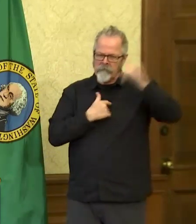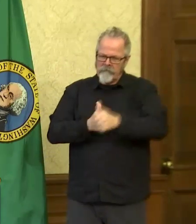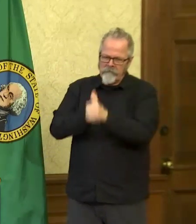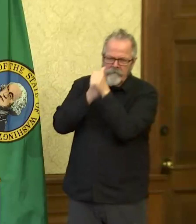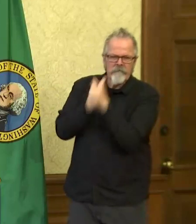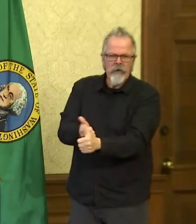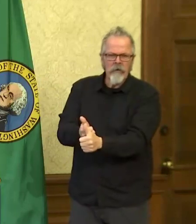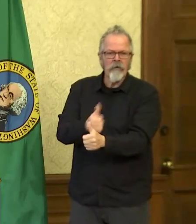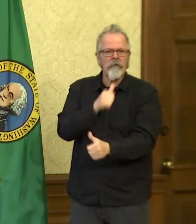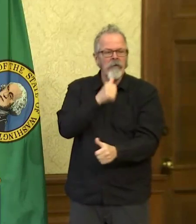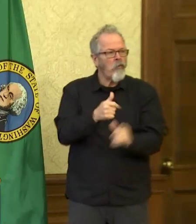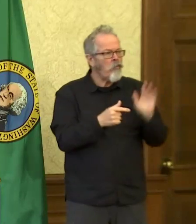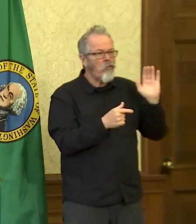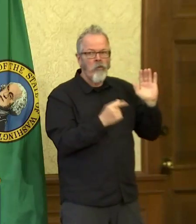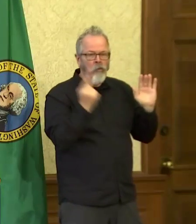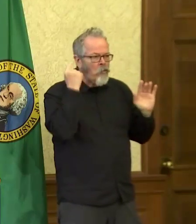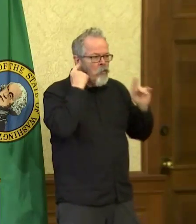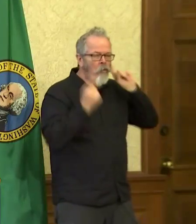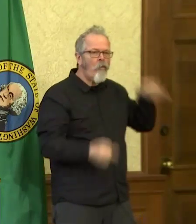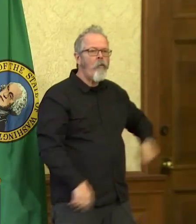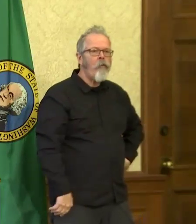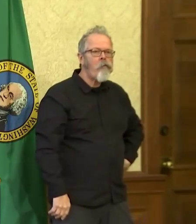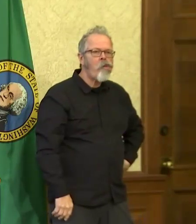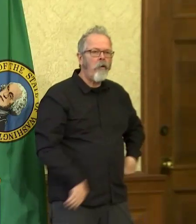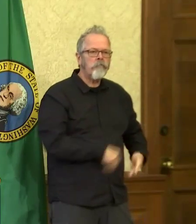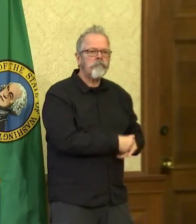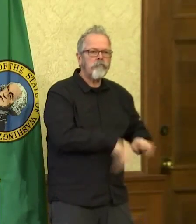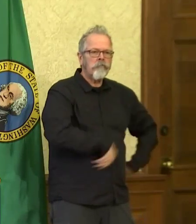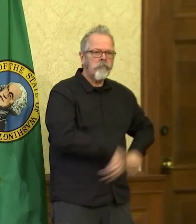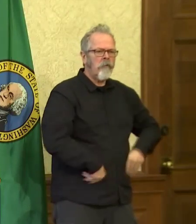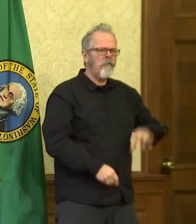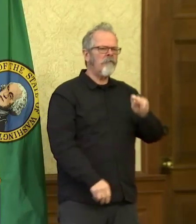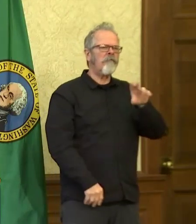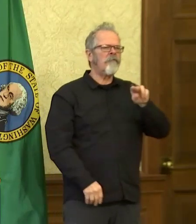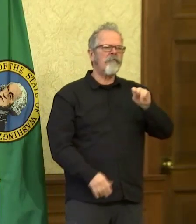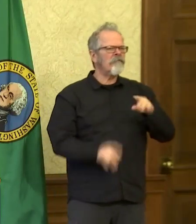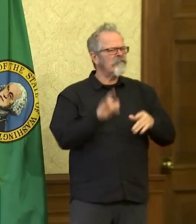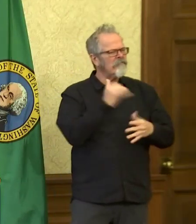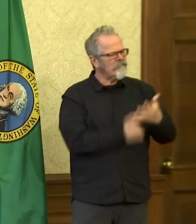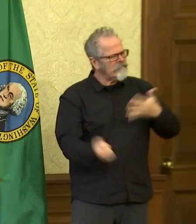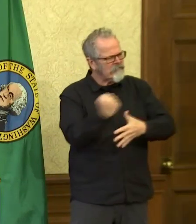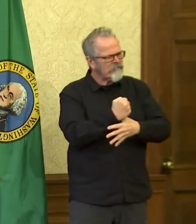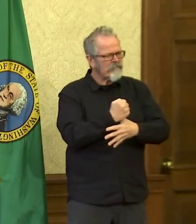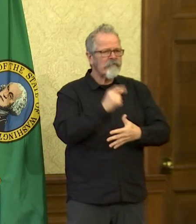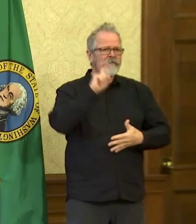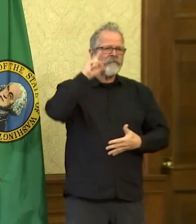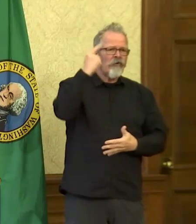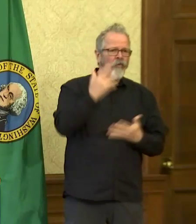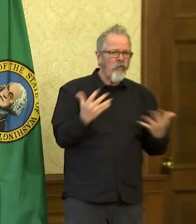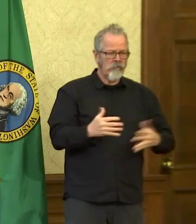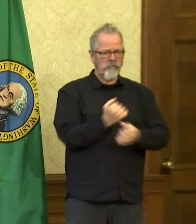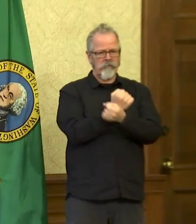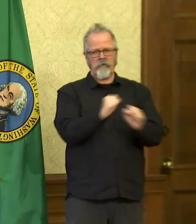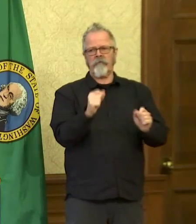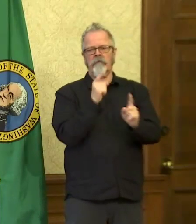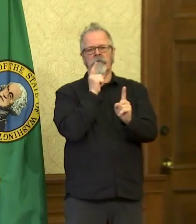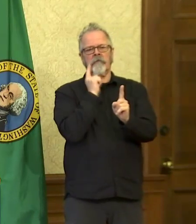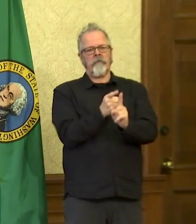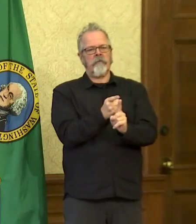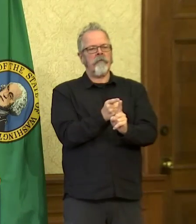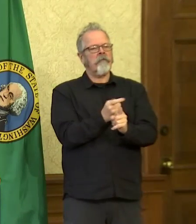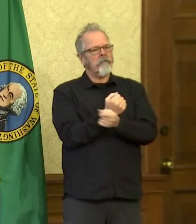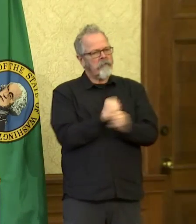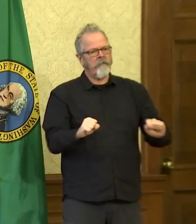task force together. I want to thank you for the opportunity that I've had to serve on the task force, to have BIW